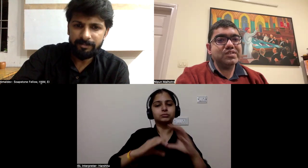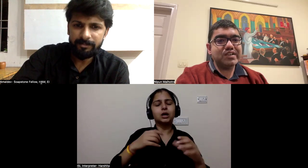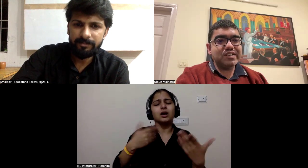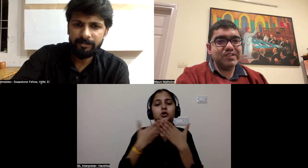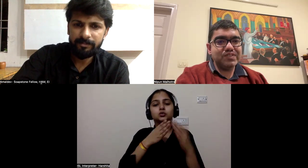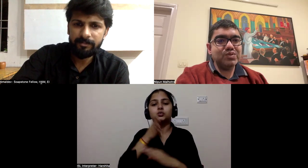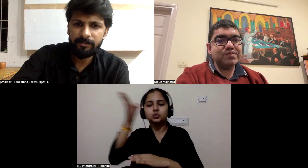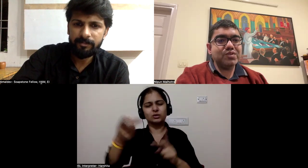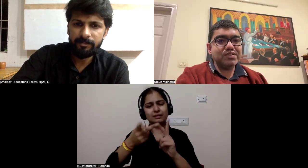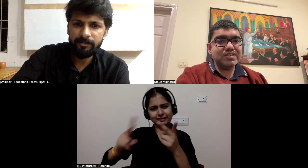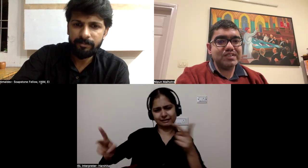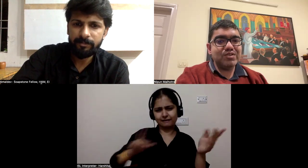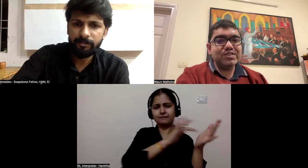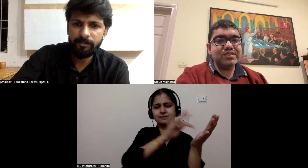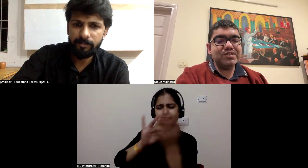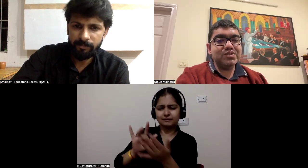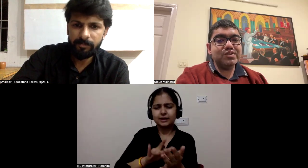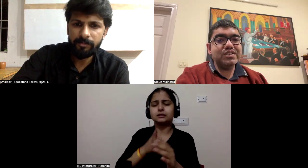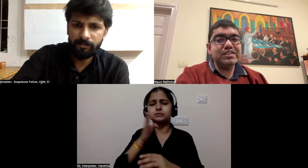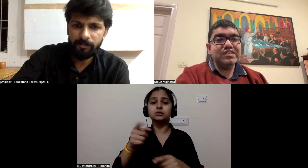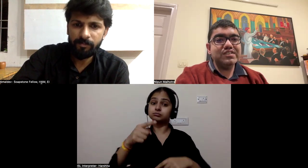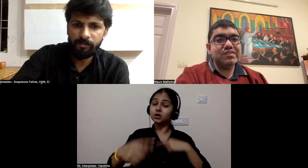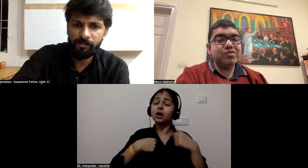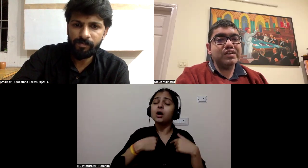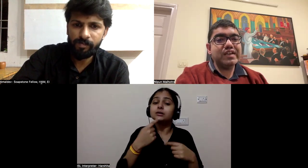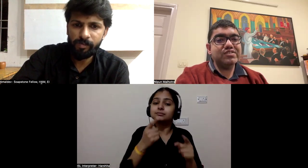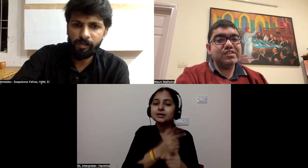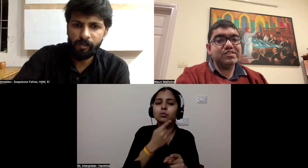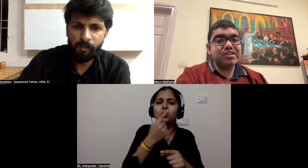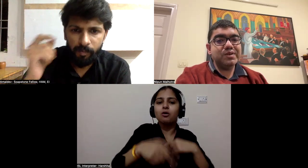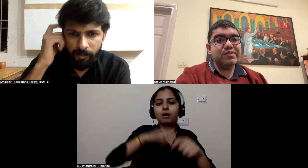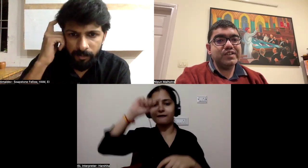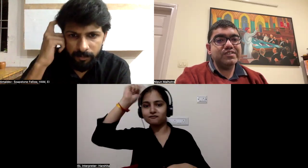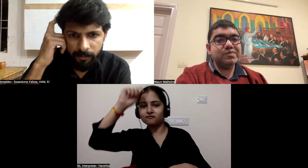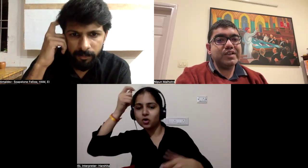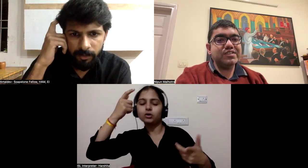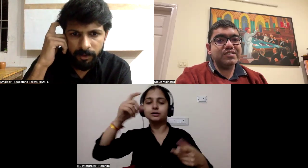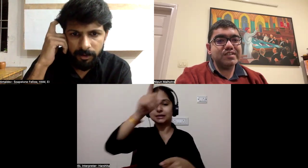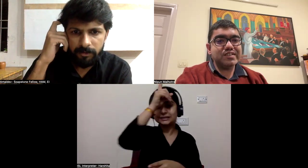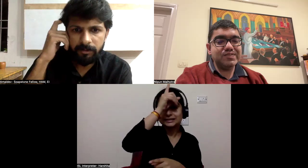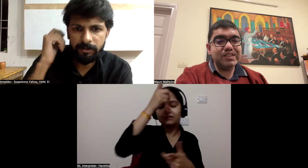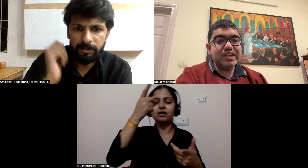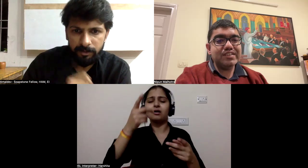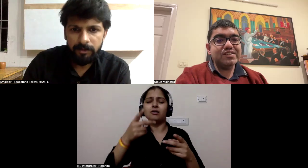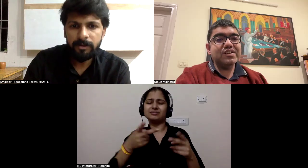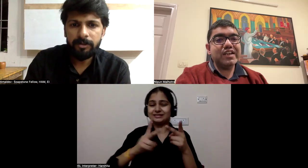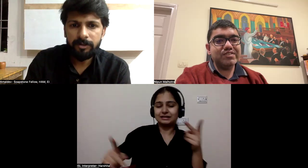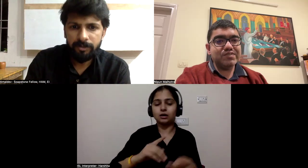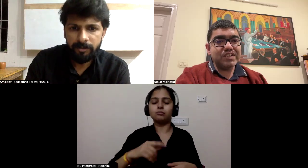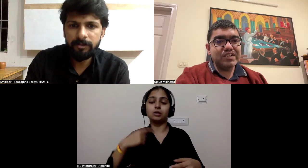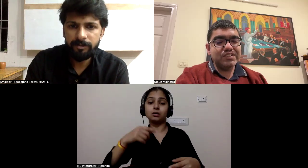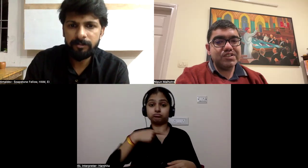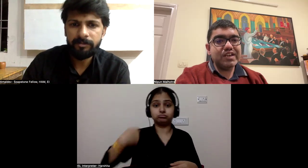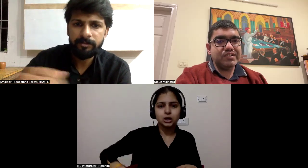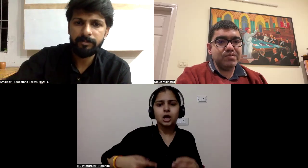schools, etc., to give talks, etc., I always say that you're teaching foreign languages like German, French, Spanish, etc., as a third language